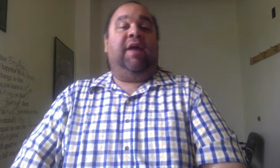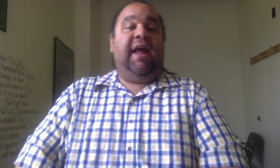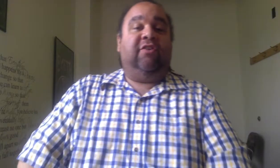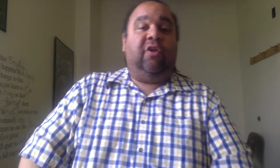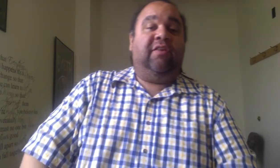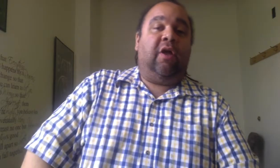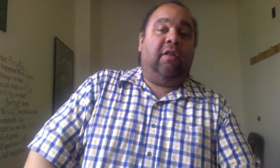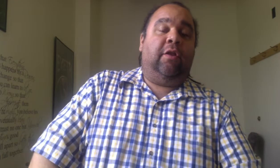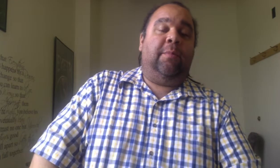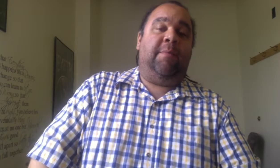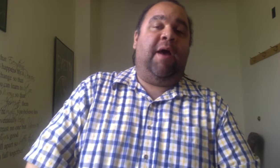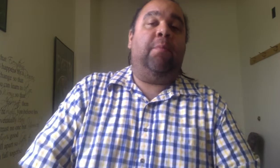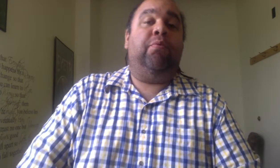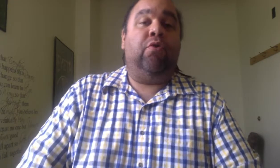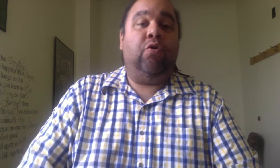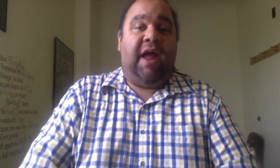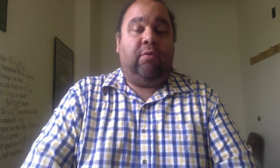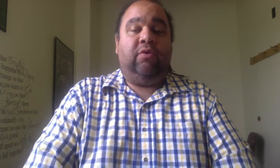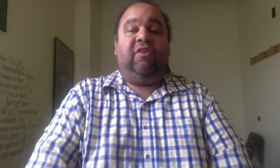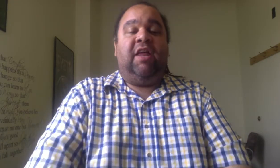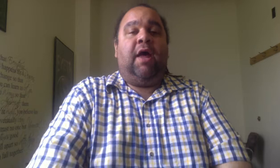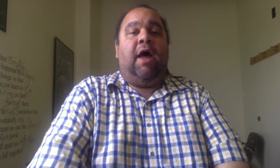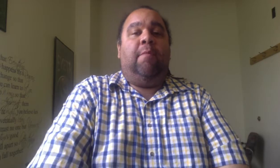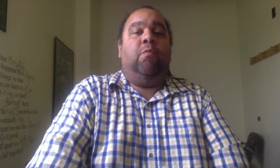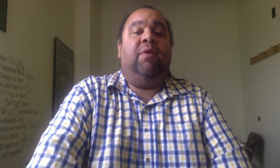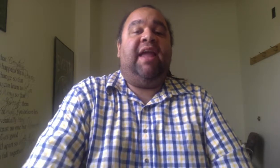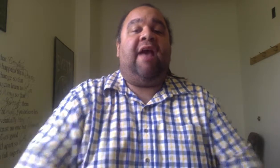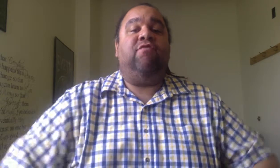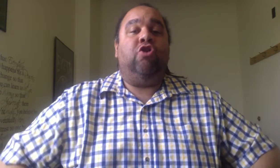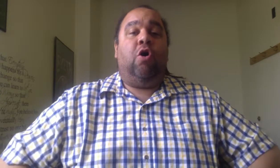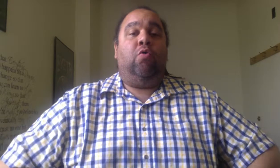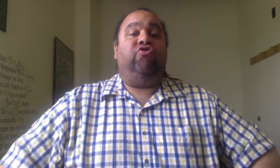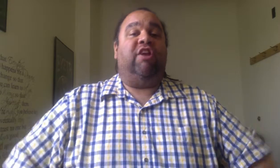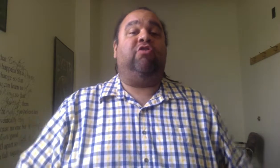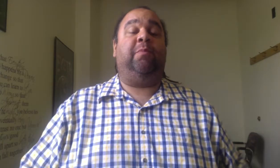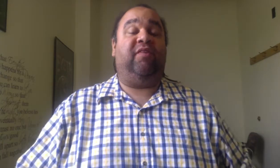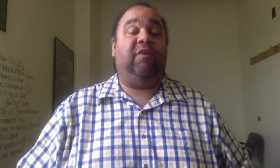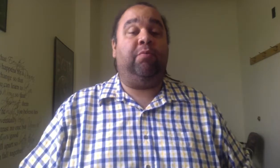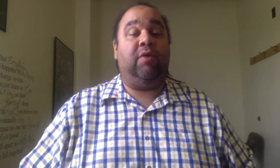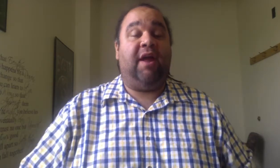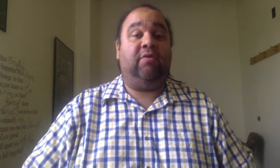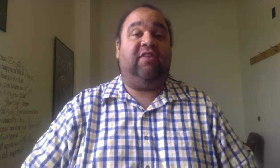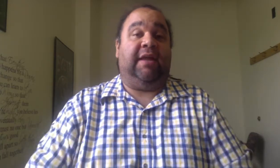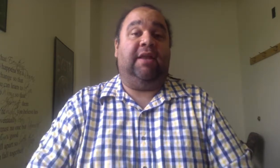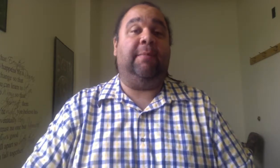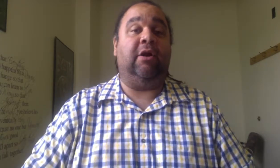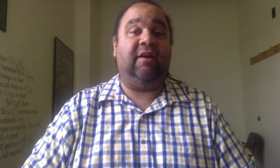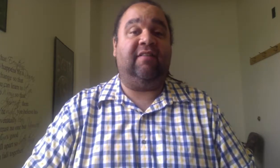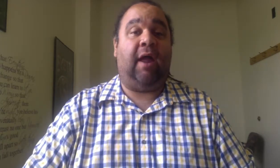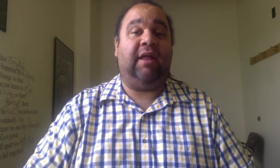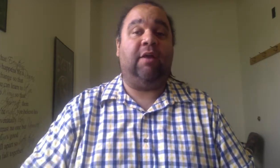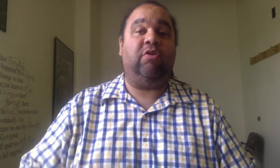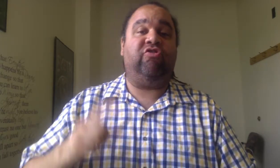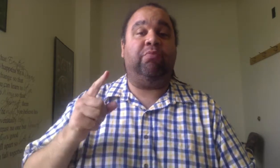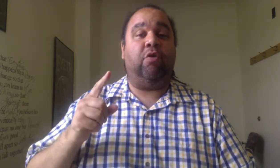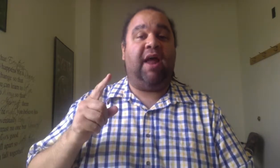Okay, so let's talk a little bit about pronouns. We have no gender-specific pronouns in American Sign Language.